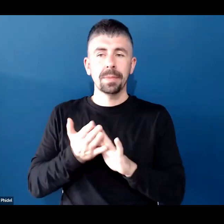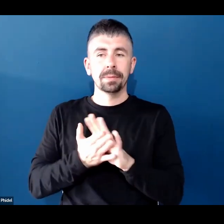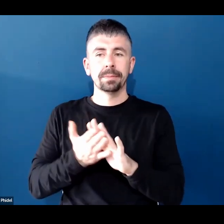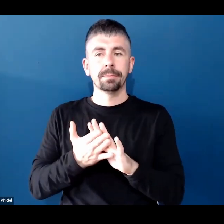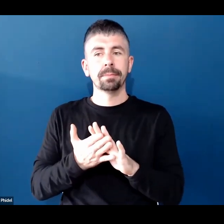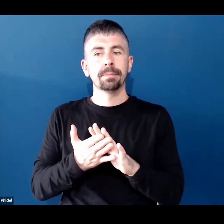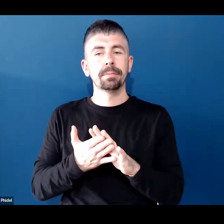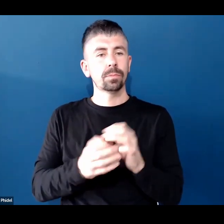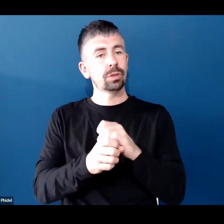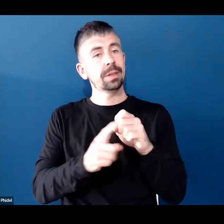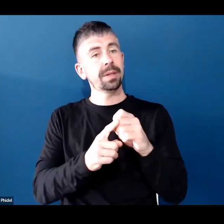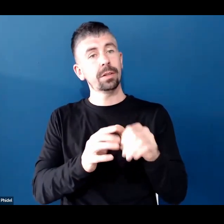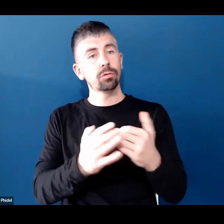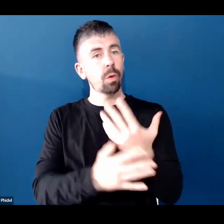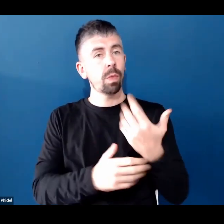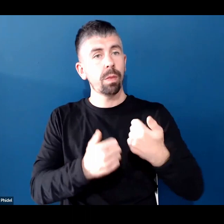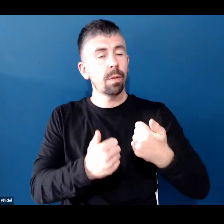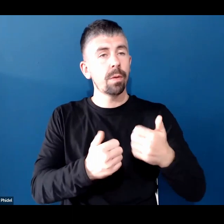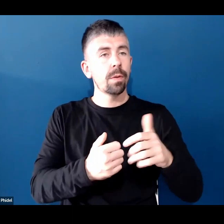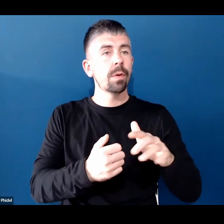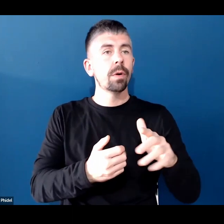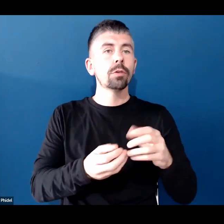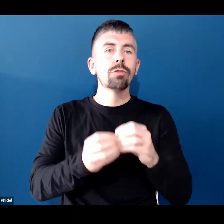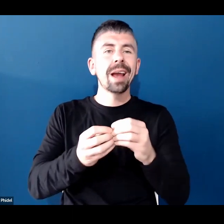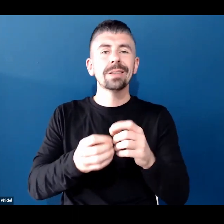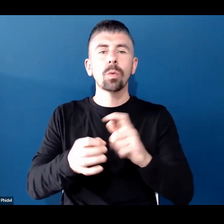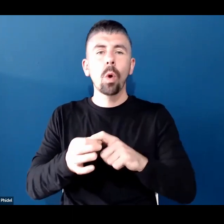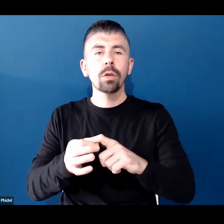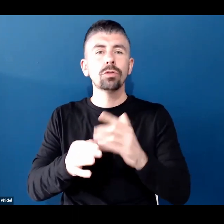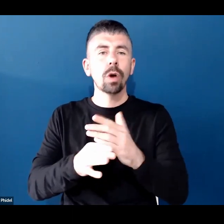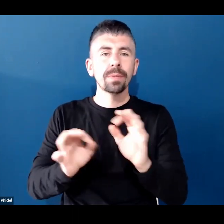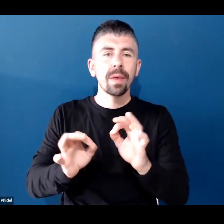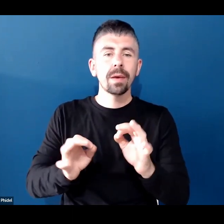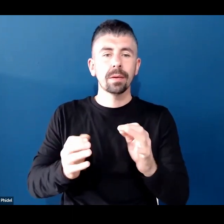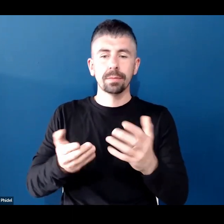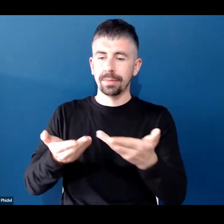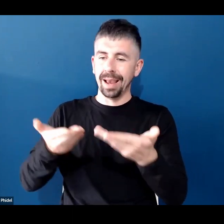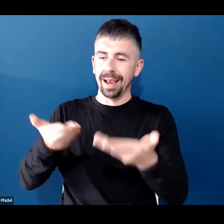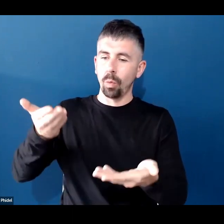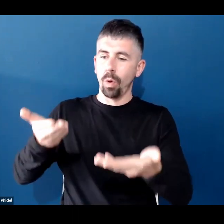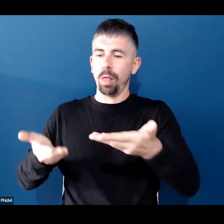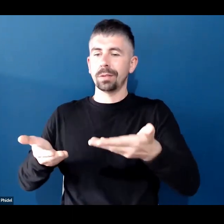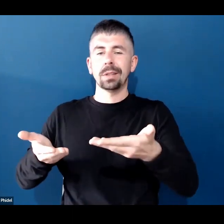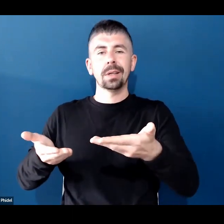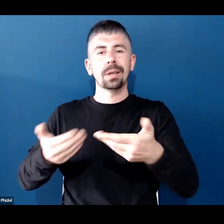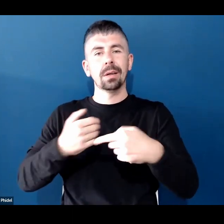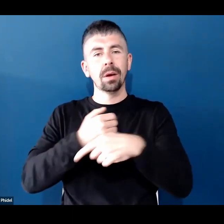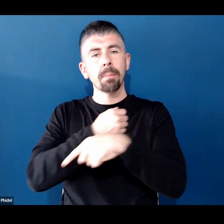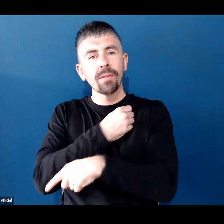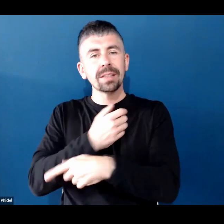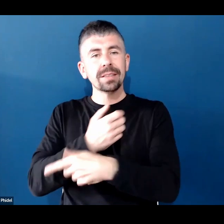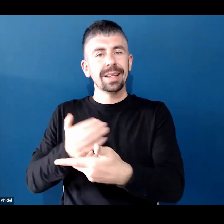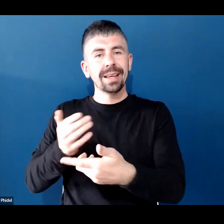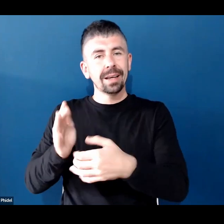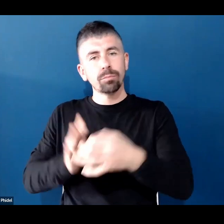have GDP growth that is not creating quality jobs, that is not reducing inequality, that is not eradicating poverty, that is not just